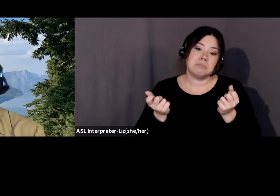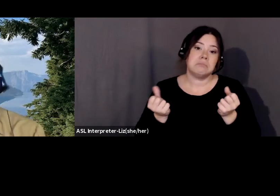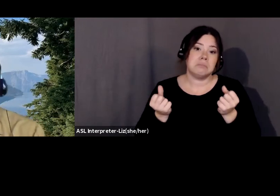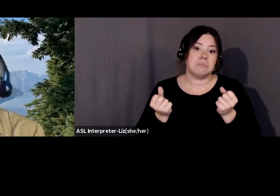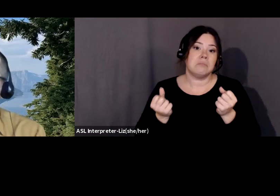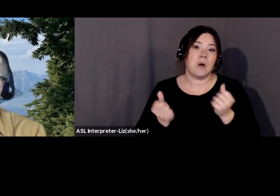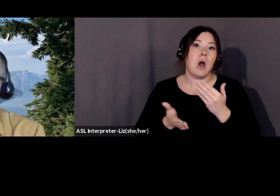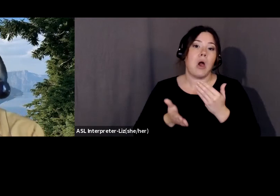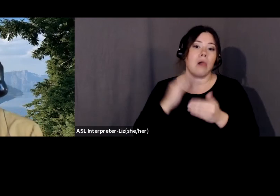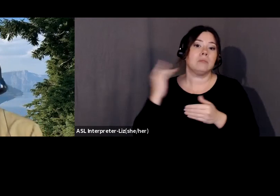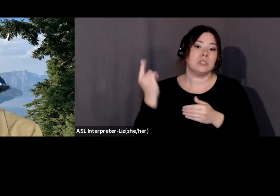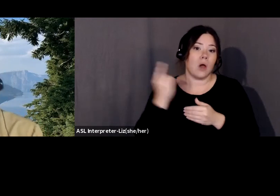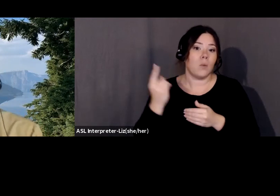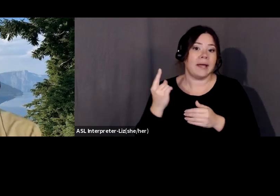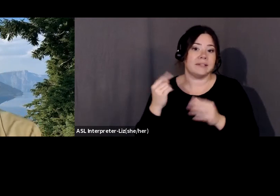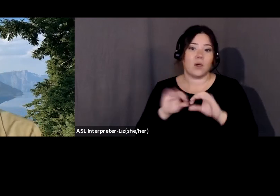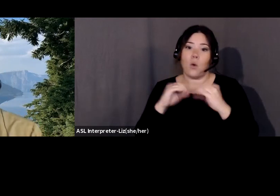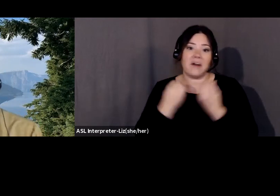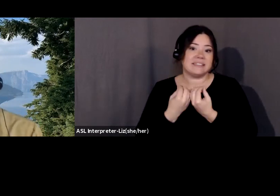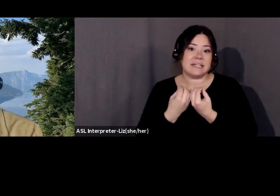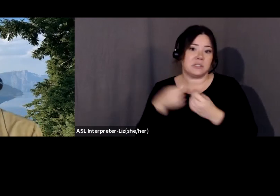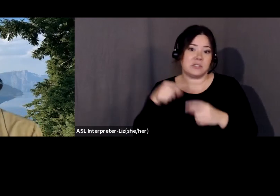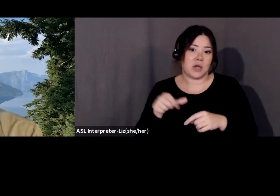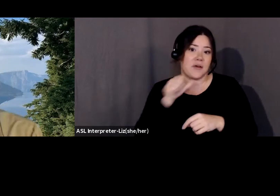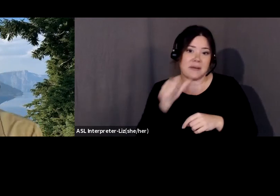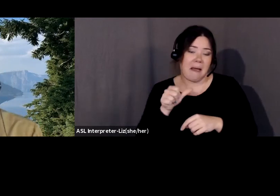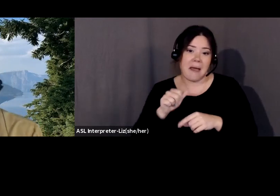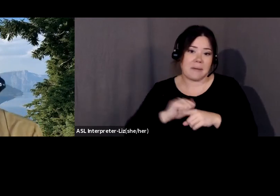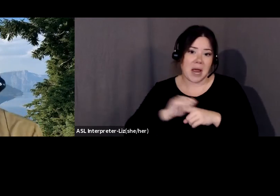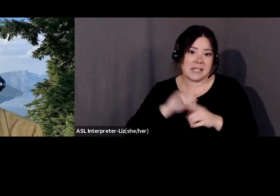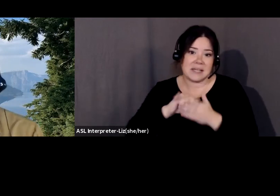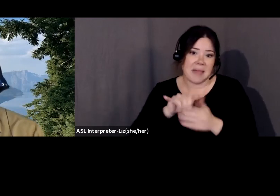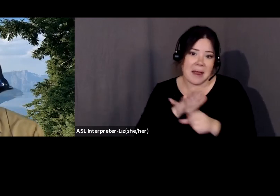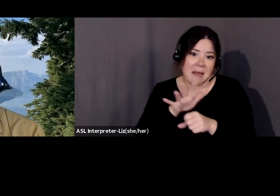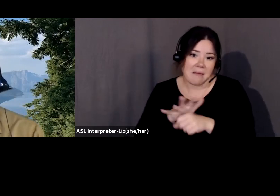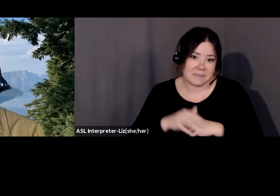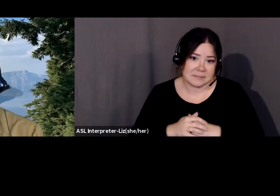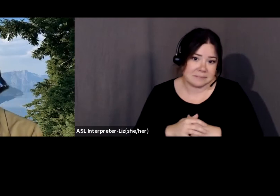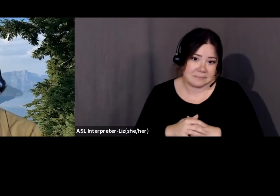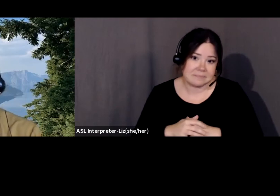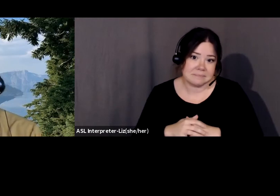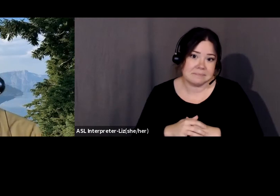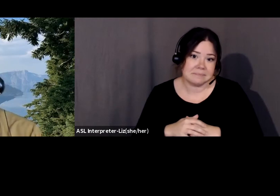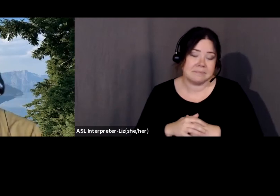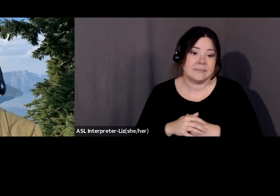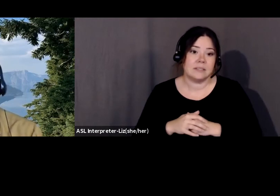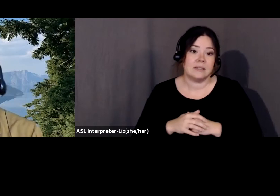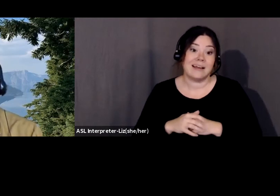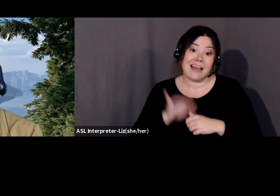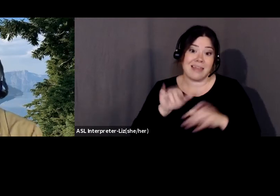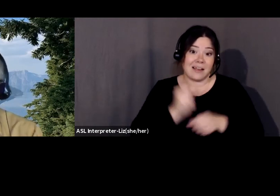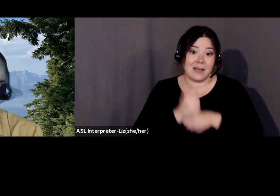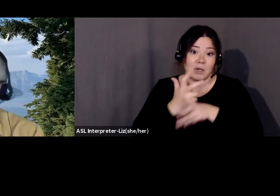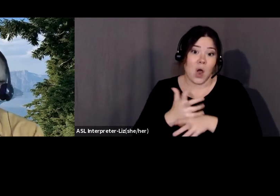always, organizations are not intentional enough around the things I described today. And those can result in